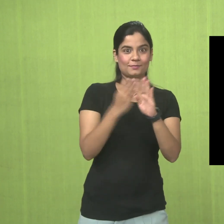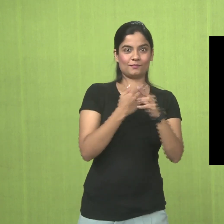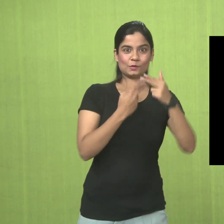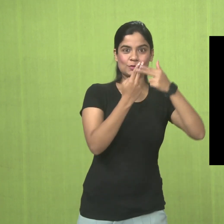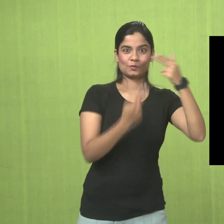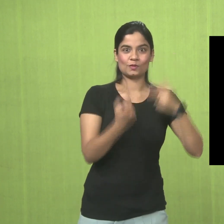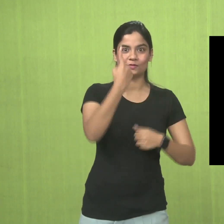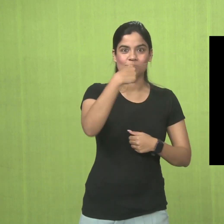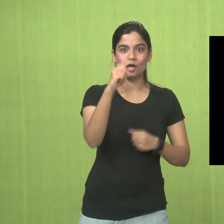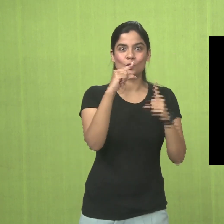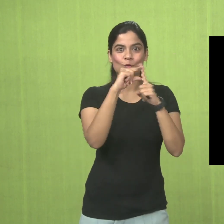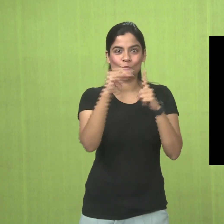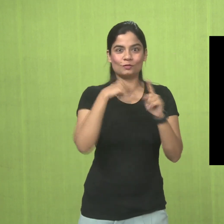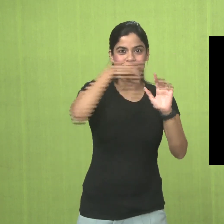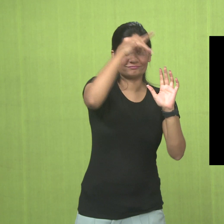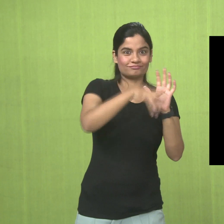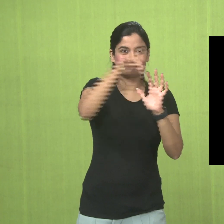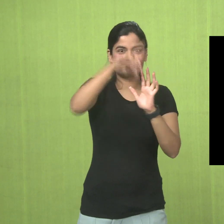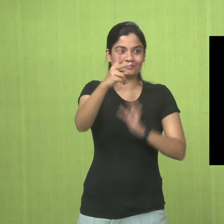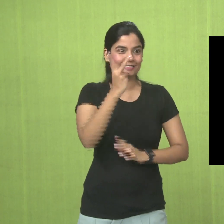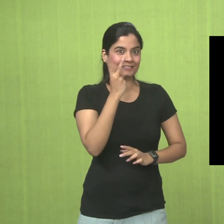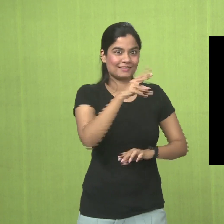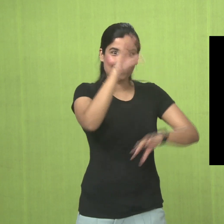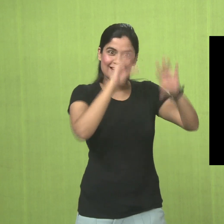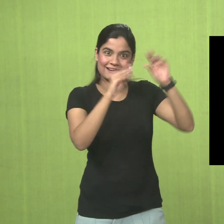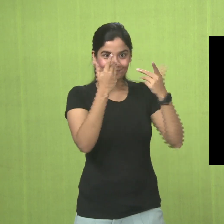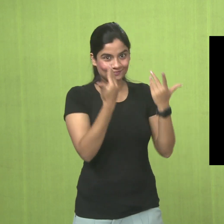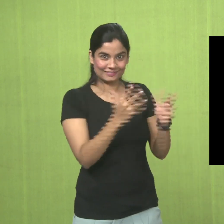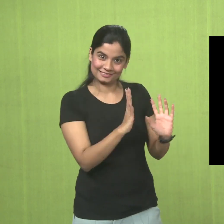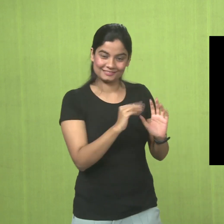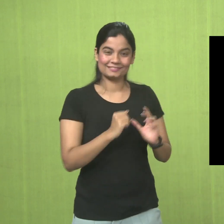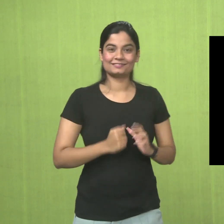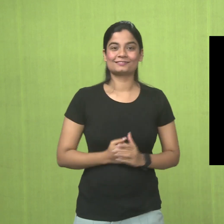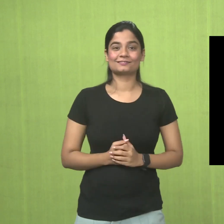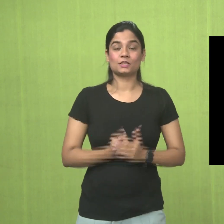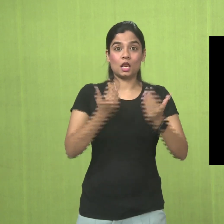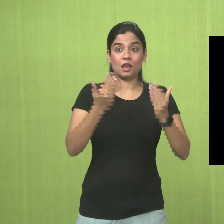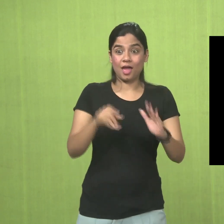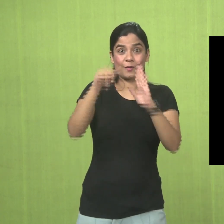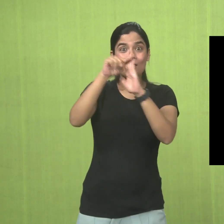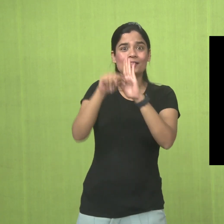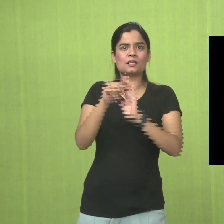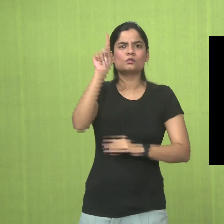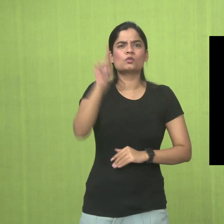Ethical problems at workplace. Now you have learnt what are the right ethics, let's understand what are the wrong